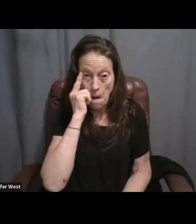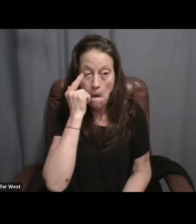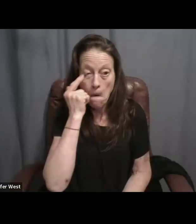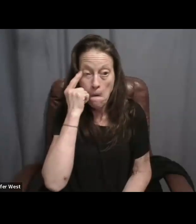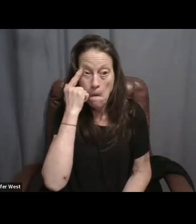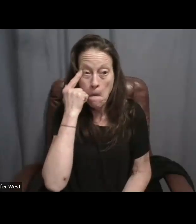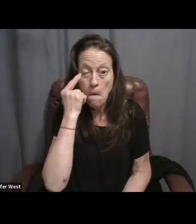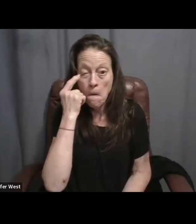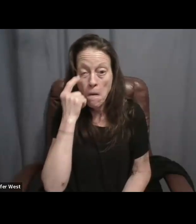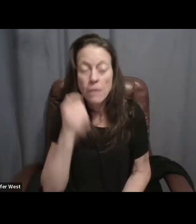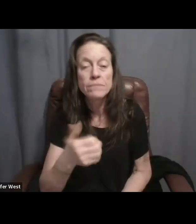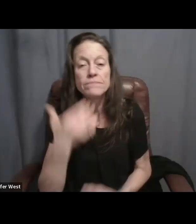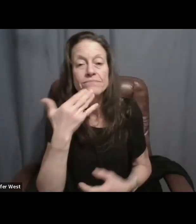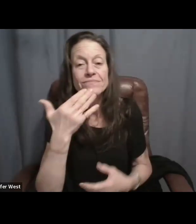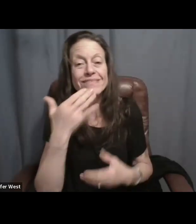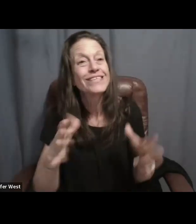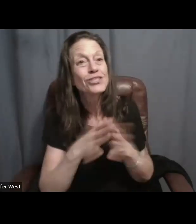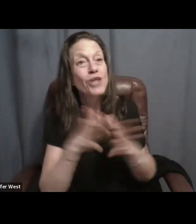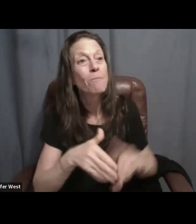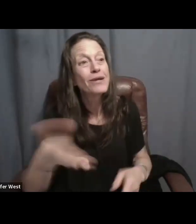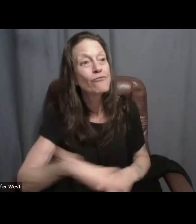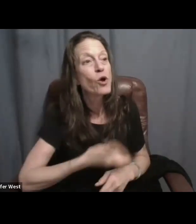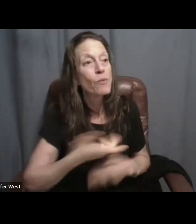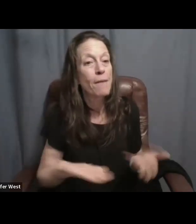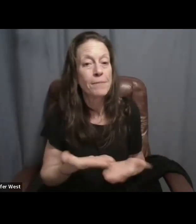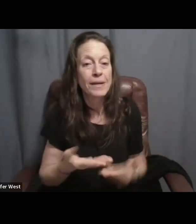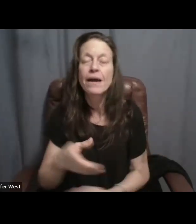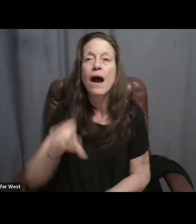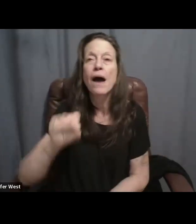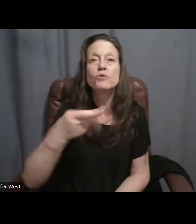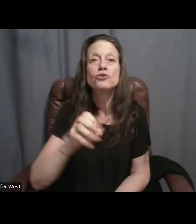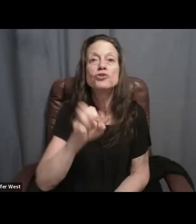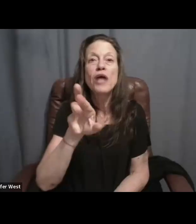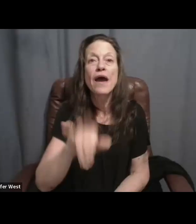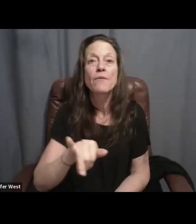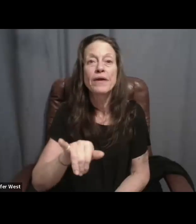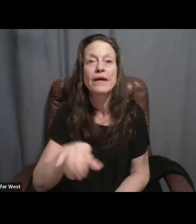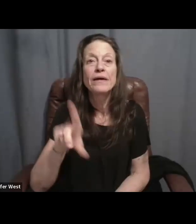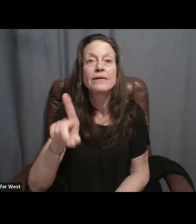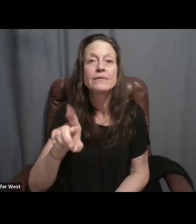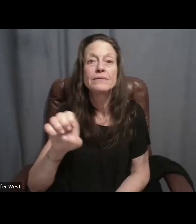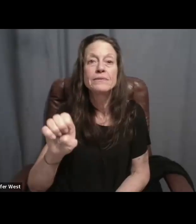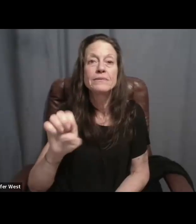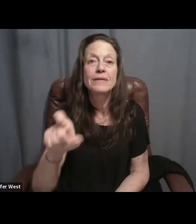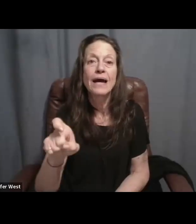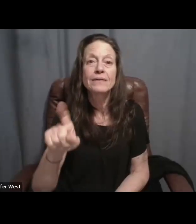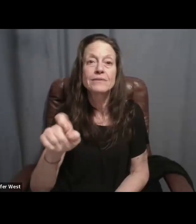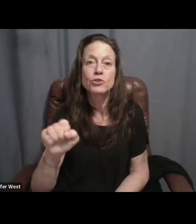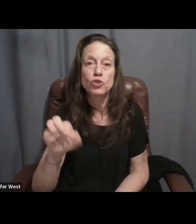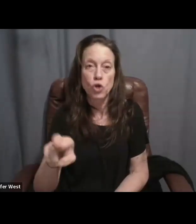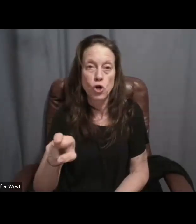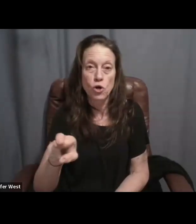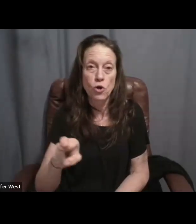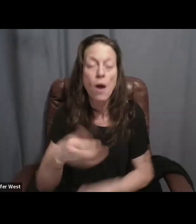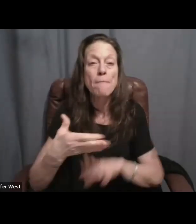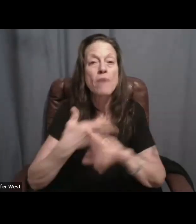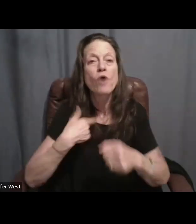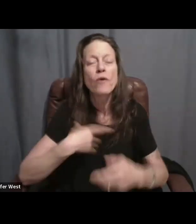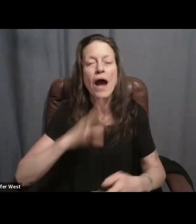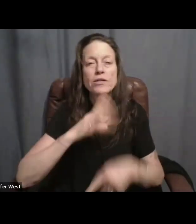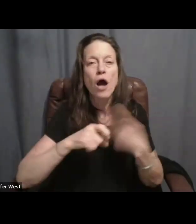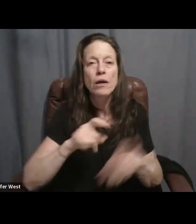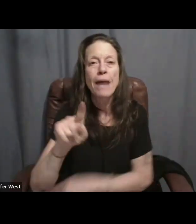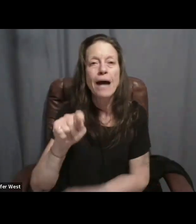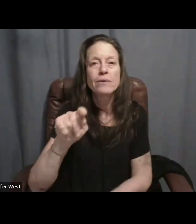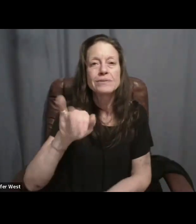Great. Thank you so much for having me. I'm Sherry Dexter. I thought maybe before I go into a little bit about Timmy's story, I've been kind of watching